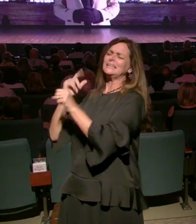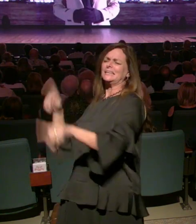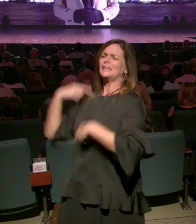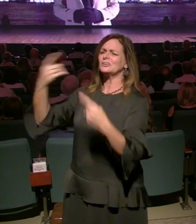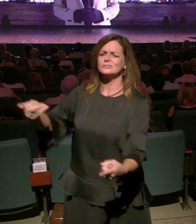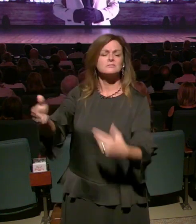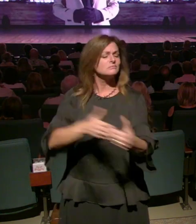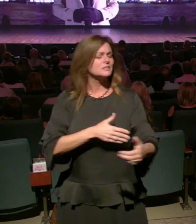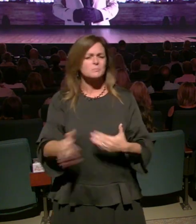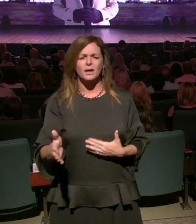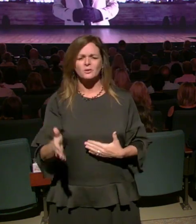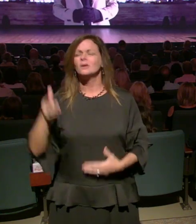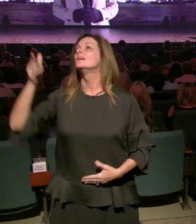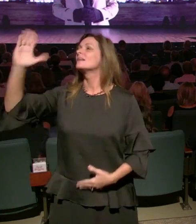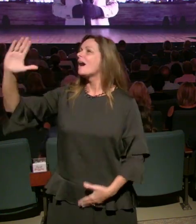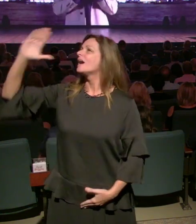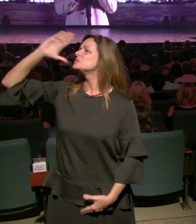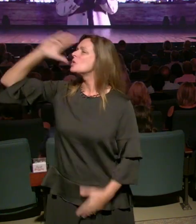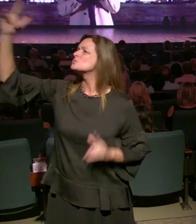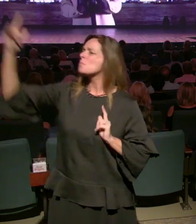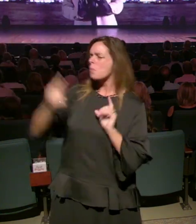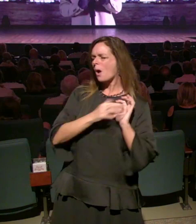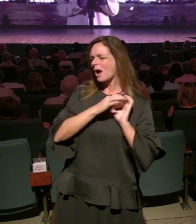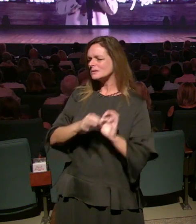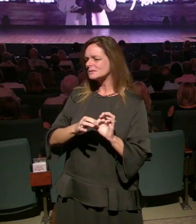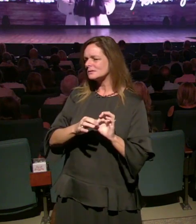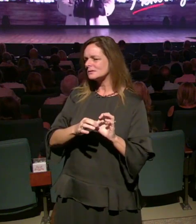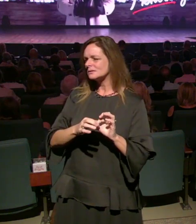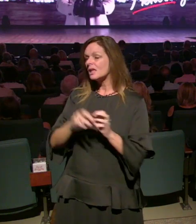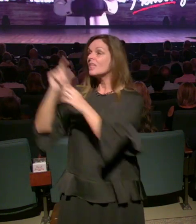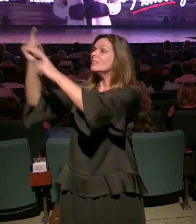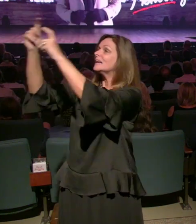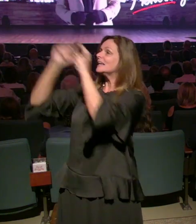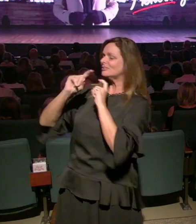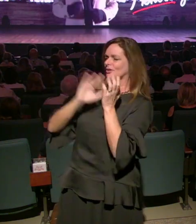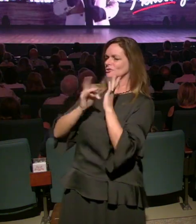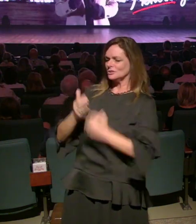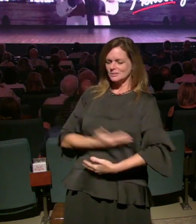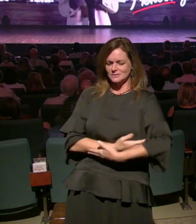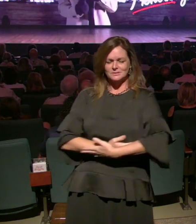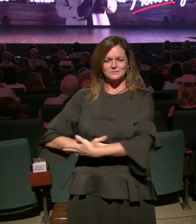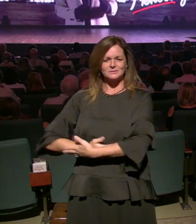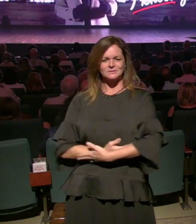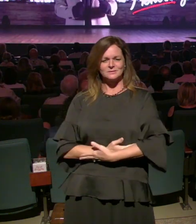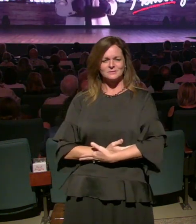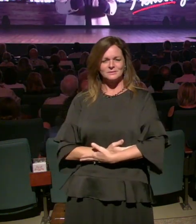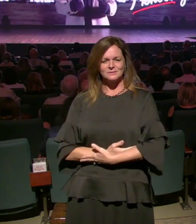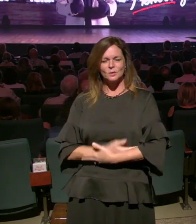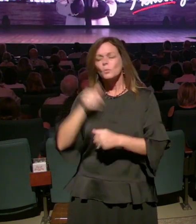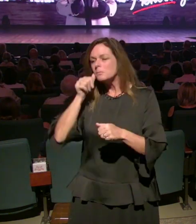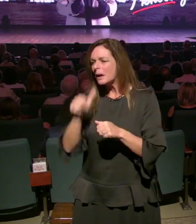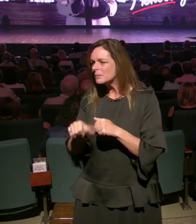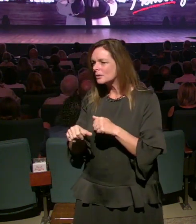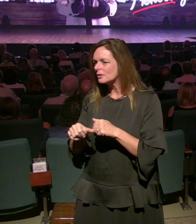and every one of us. Through this gift, God communicates also that I know you. The Bible says God knit you together in your